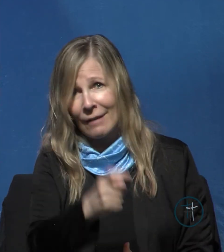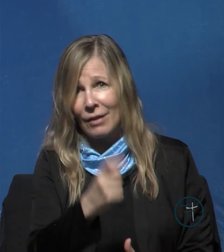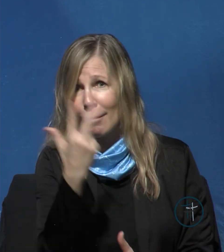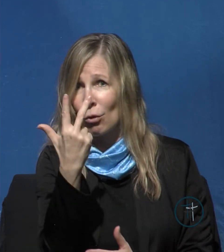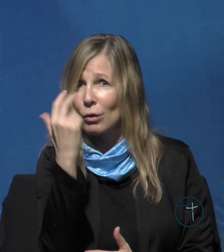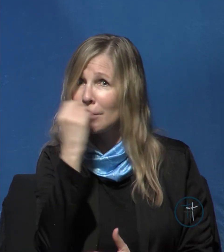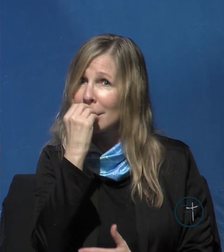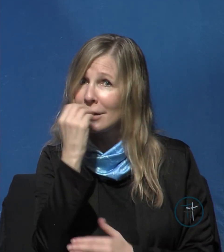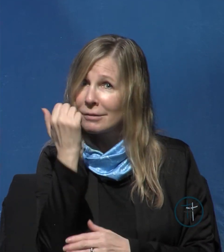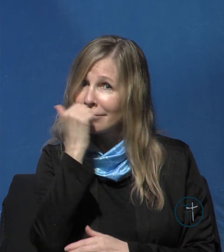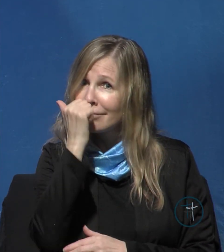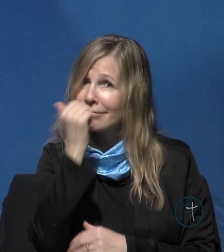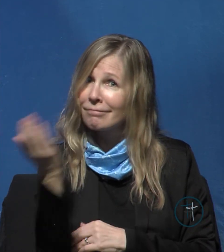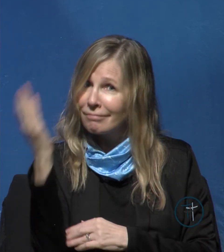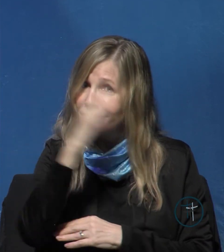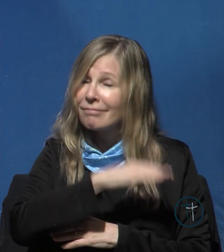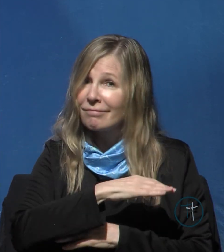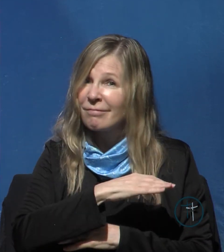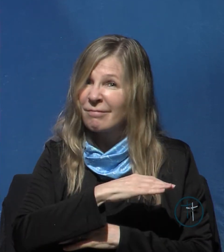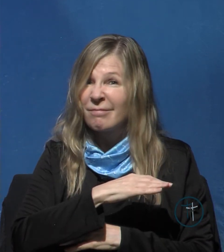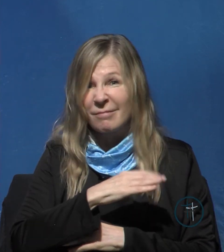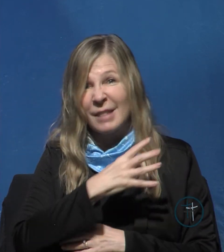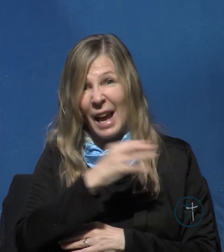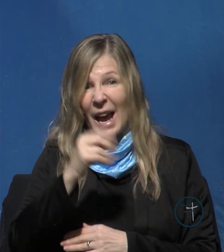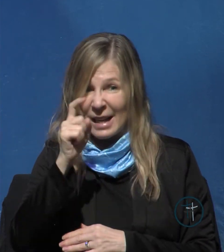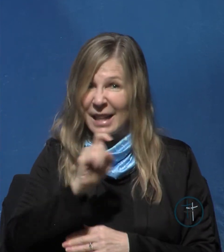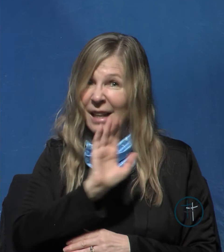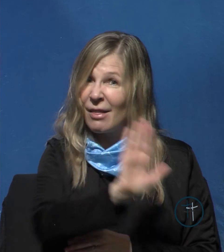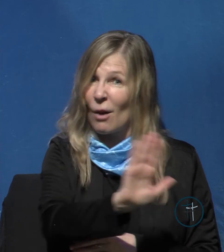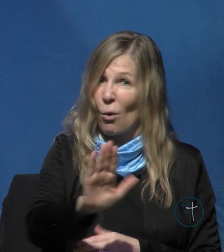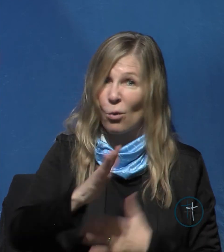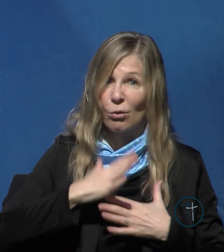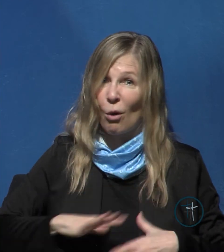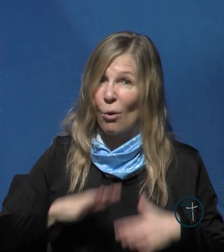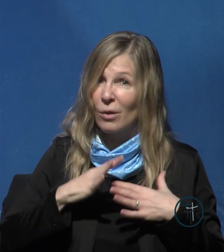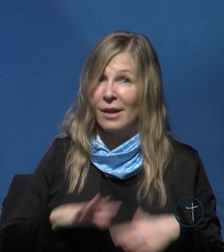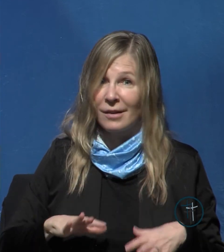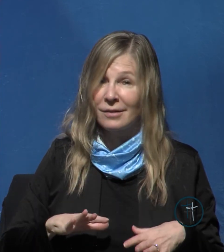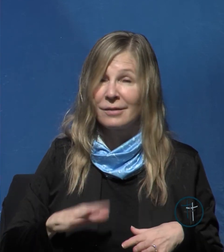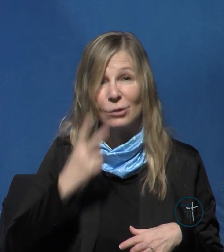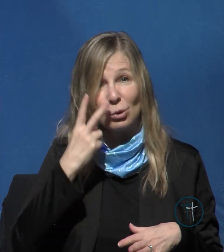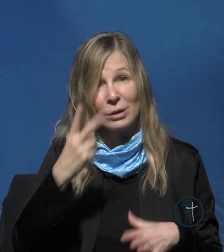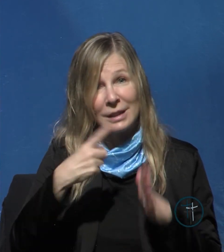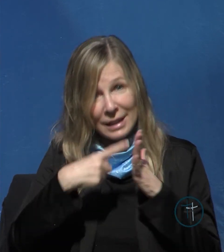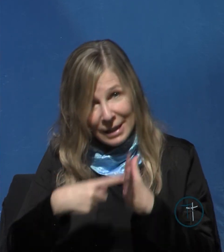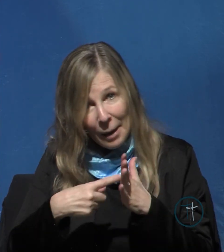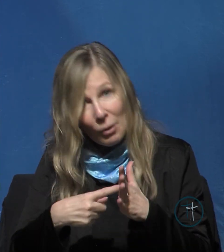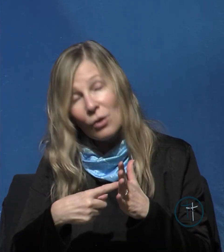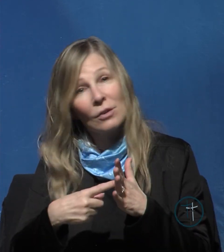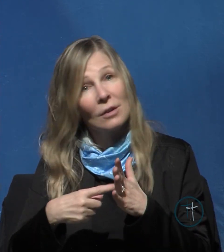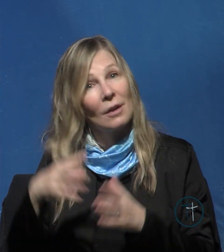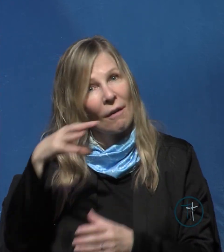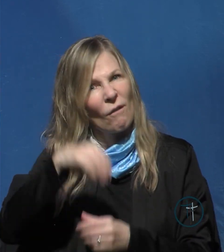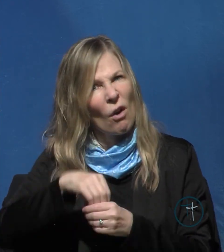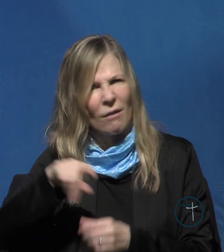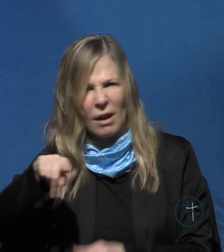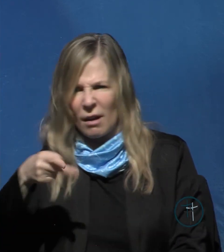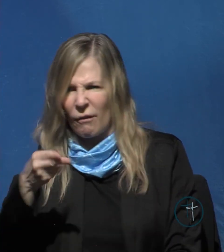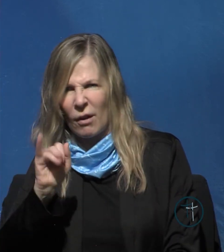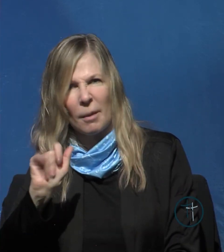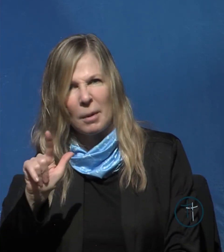would probably need their own clothing in that time. That's why we see examples in Scripture. For example, in Paul talking to the Philippians, where